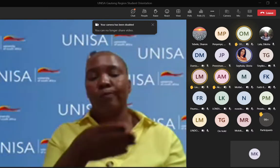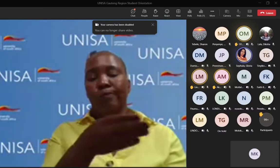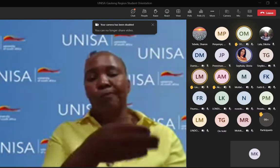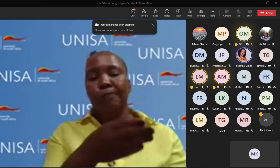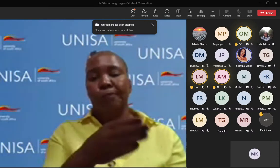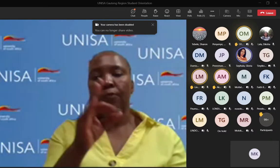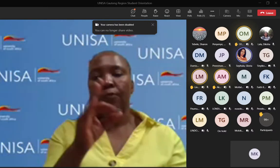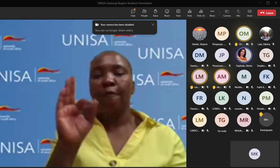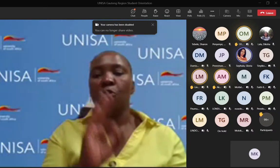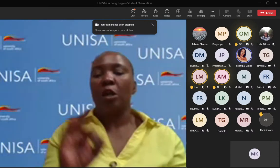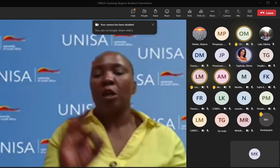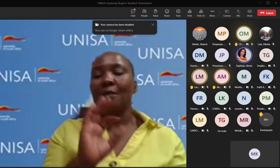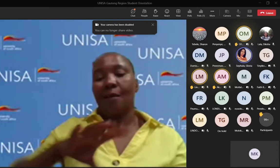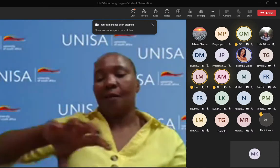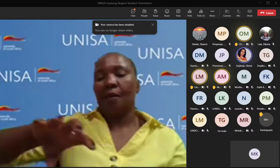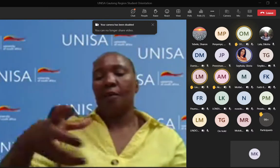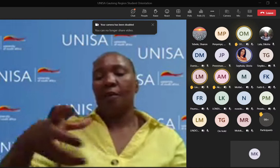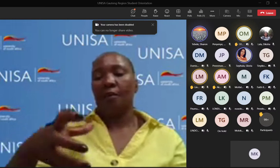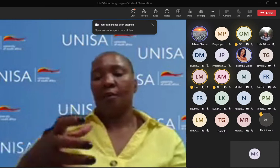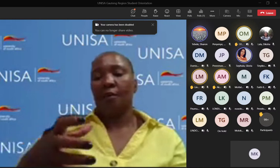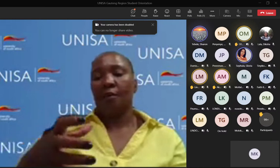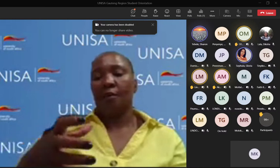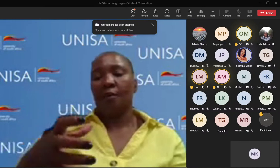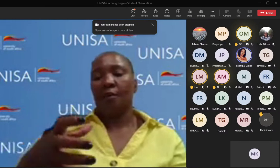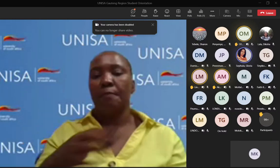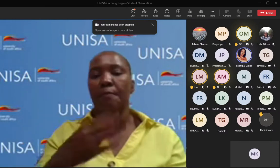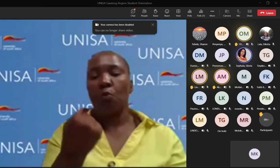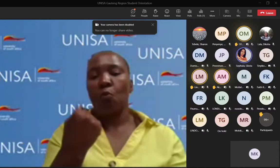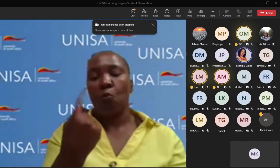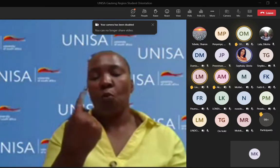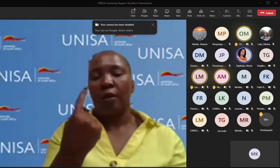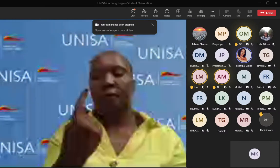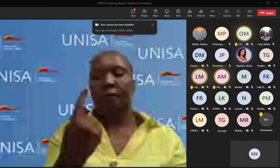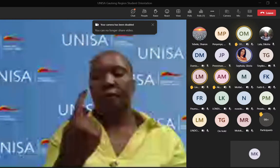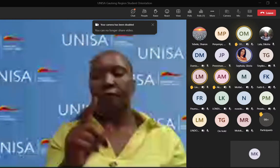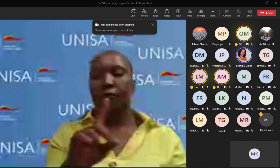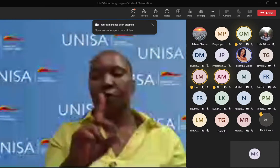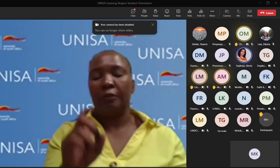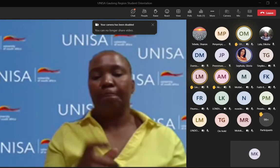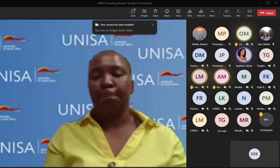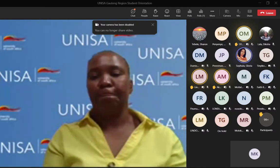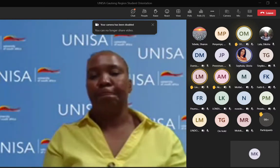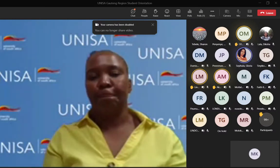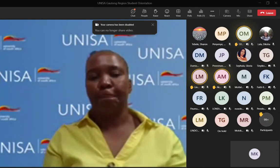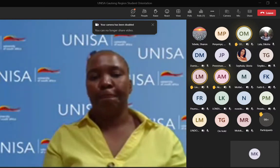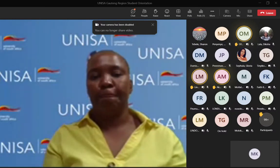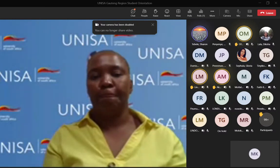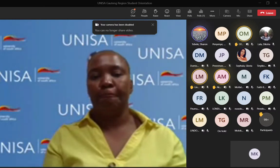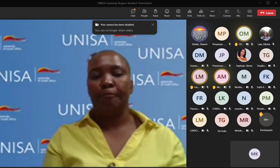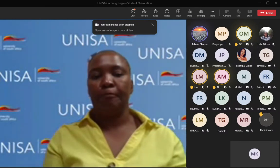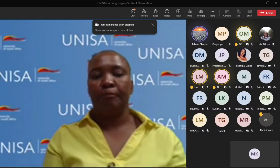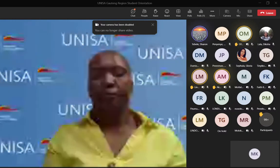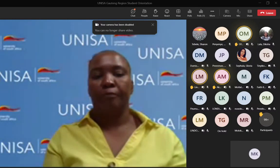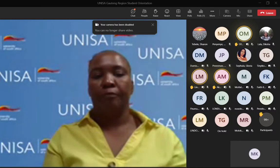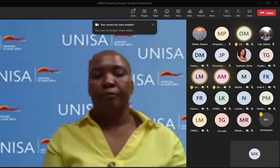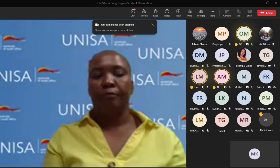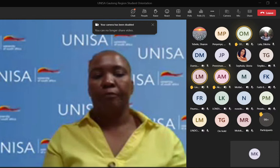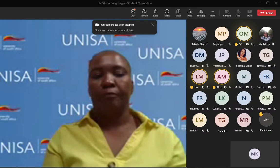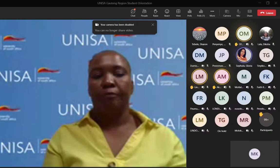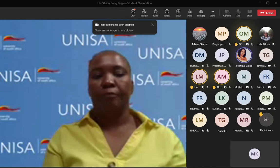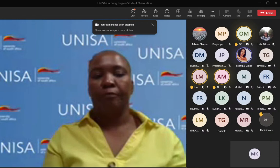in Florida campus if you can just take this one question and then after we can just move okay no problem